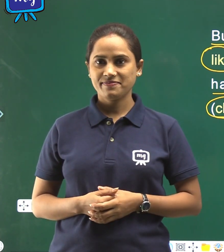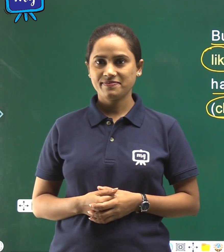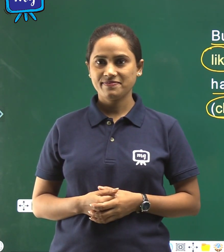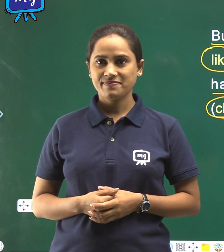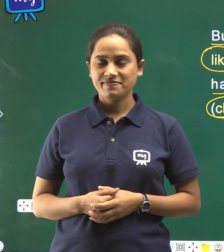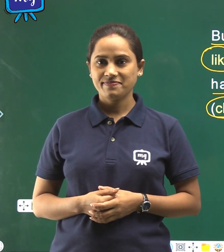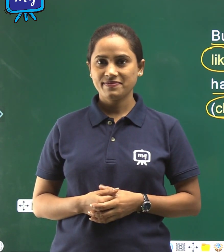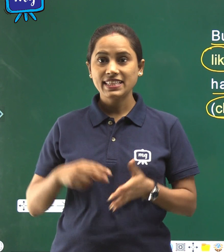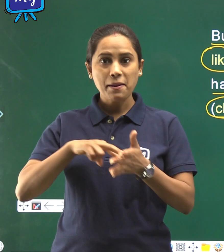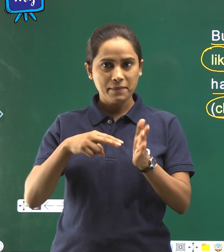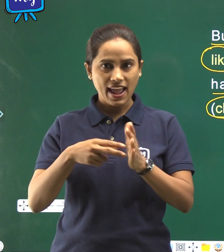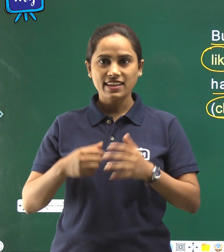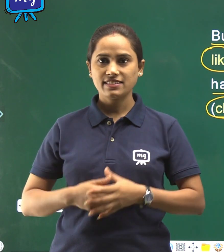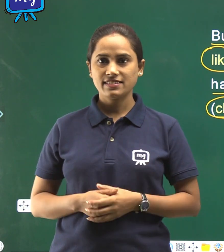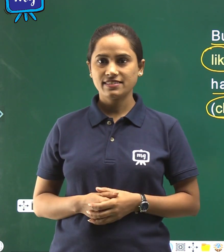implies